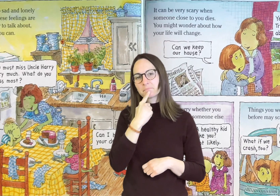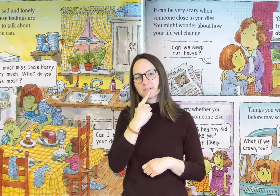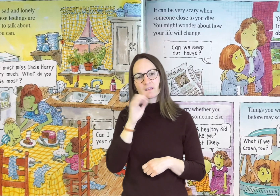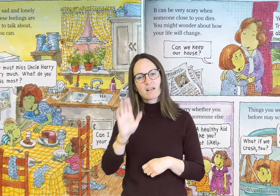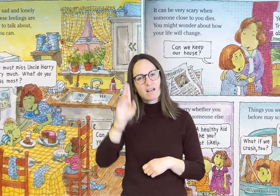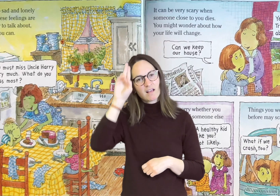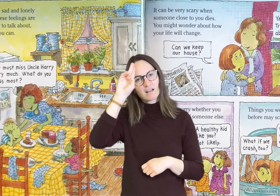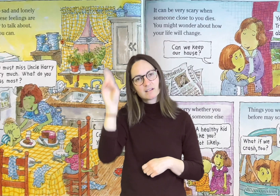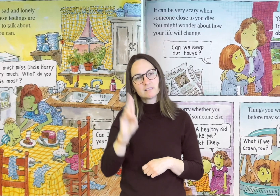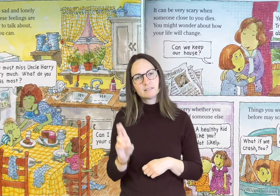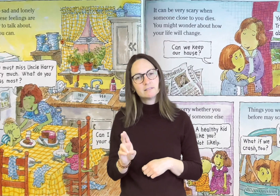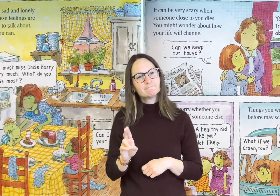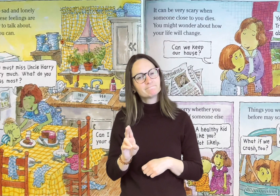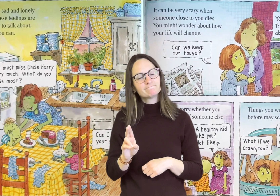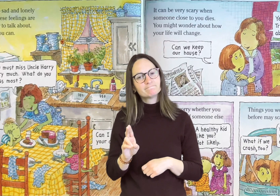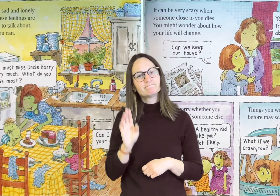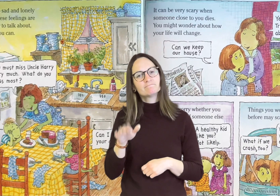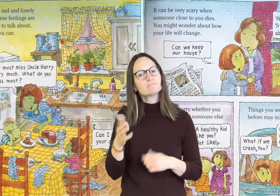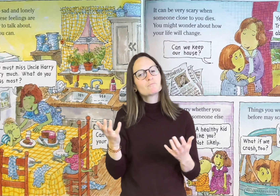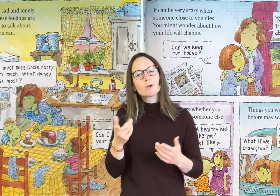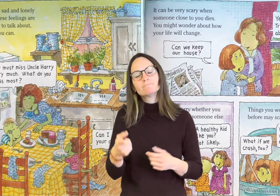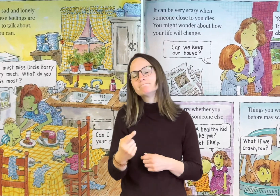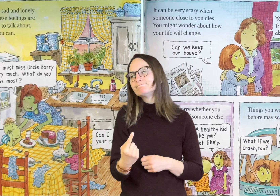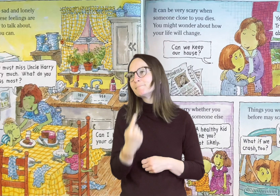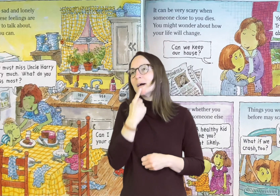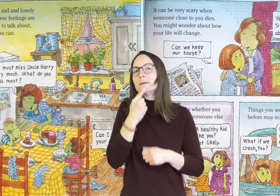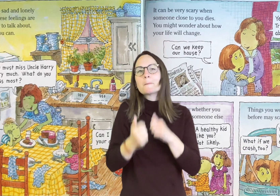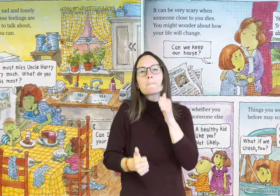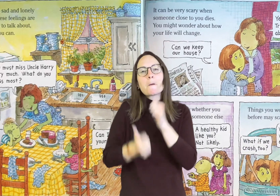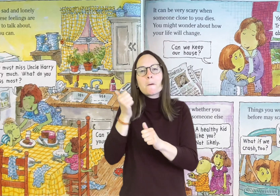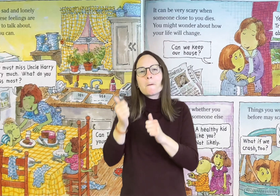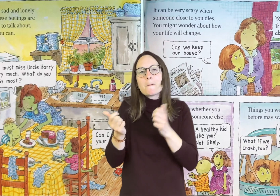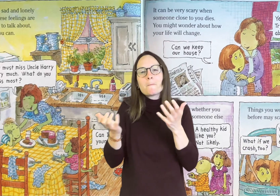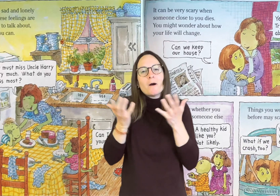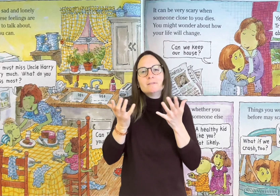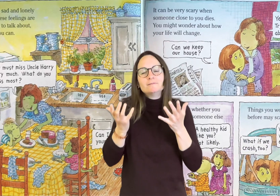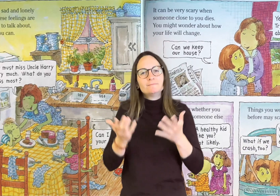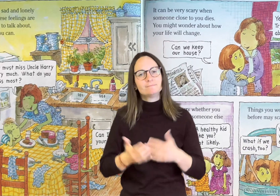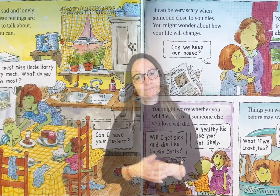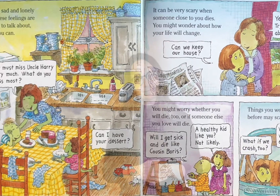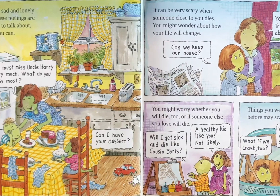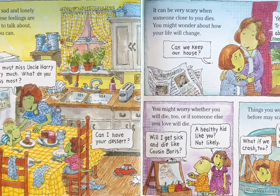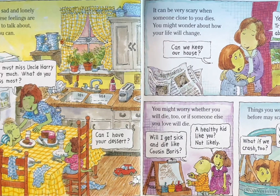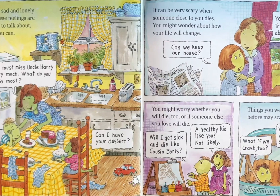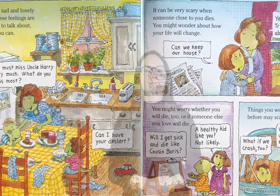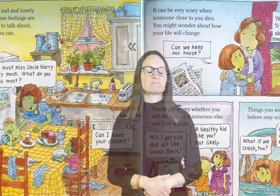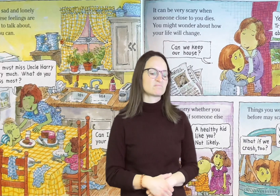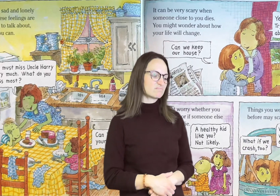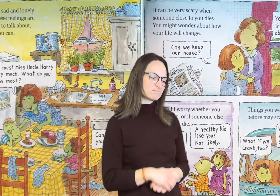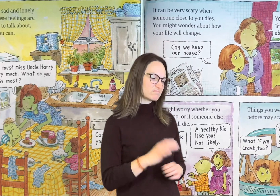You must miss Uncle Harry very much. What do you miss the most?